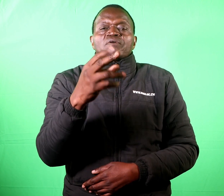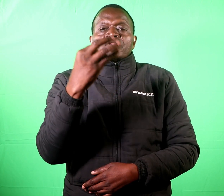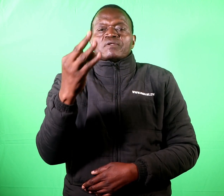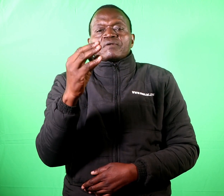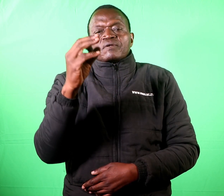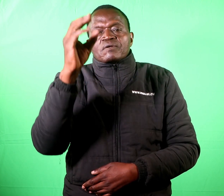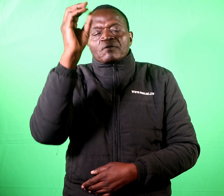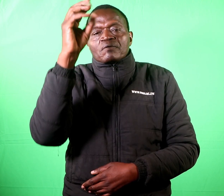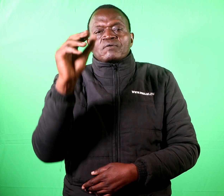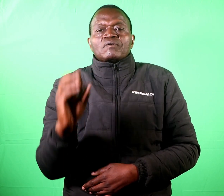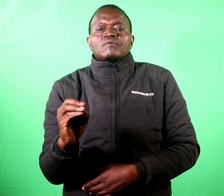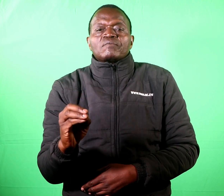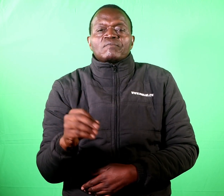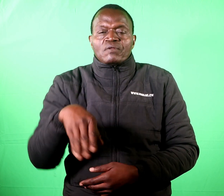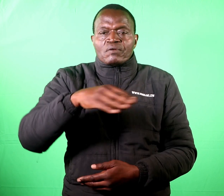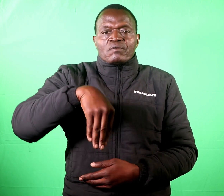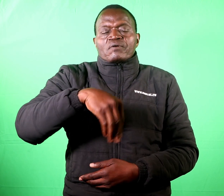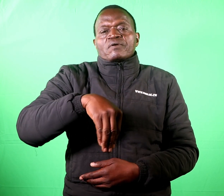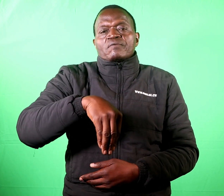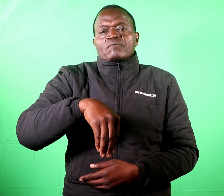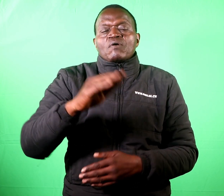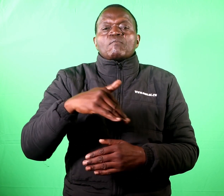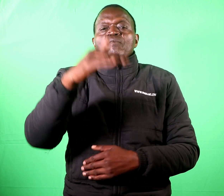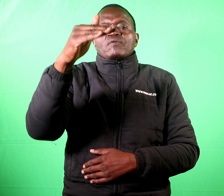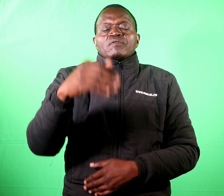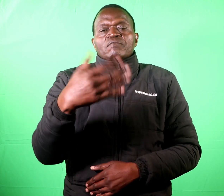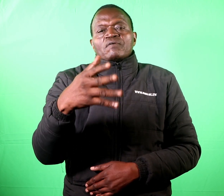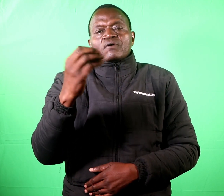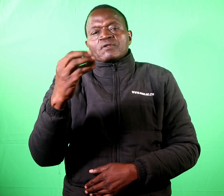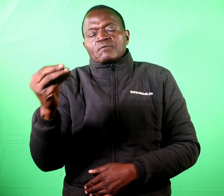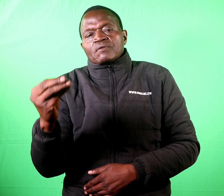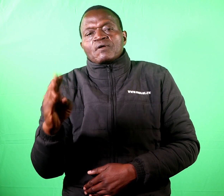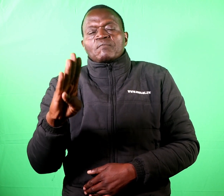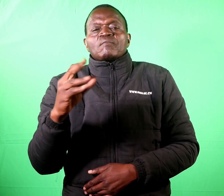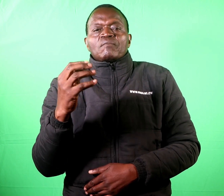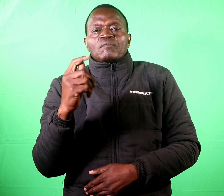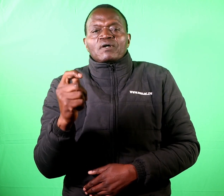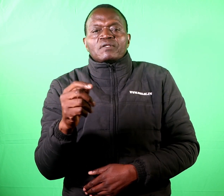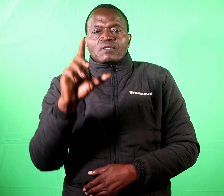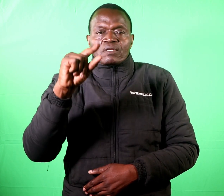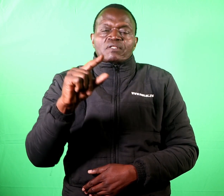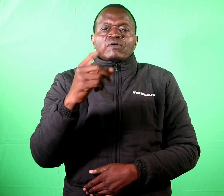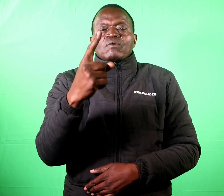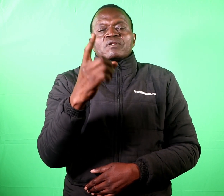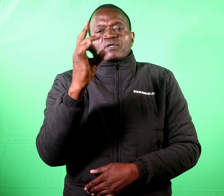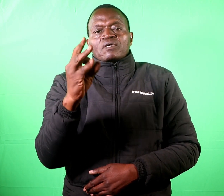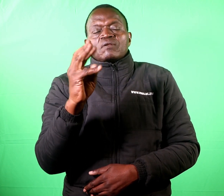23%, located more than 500 meters but less than 1 kilometer,